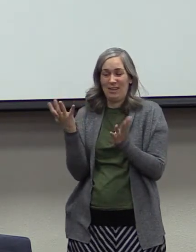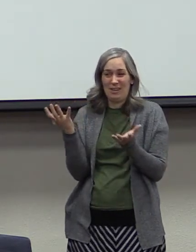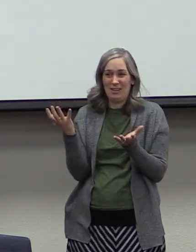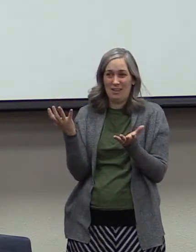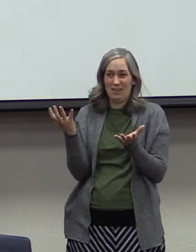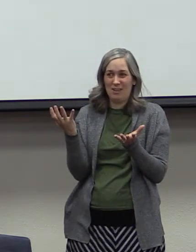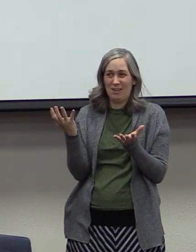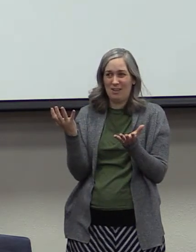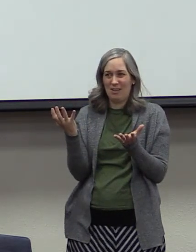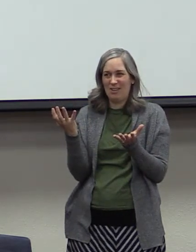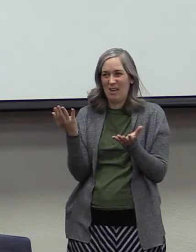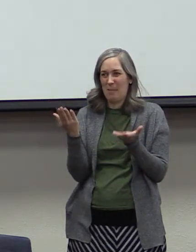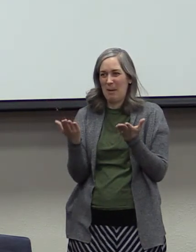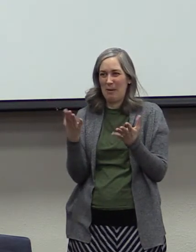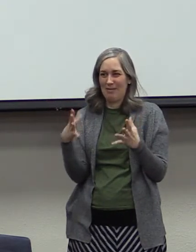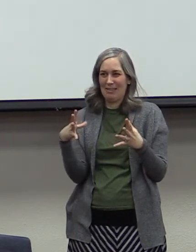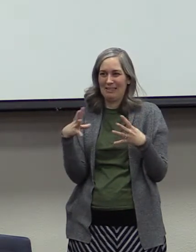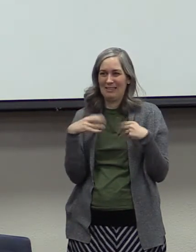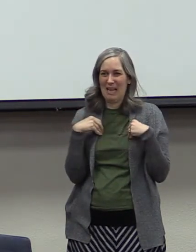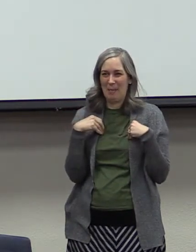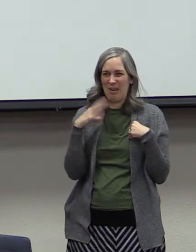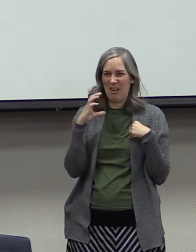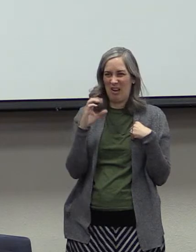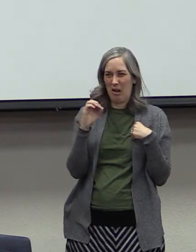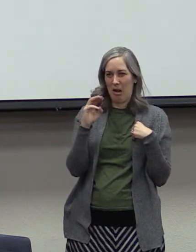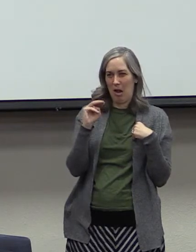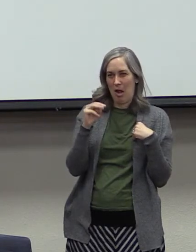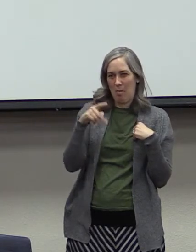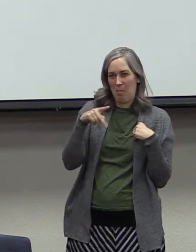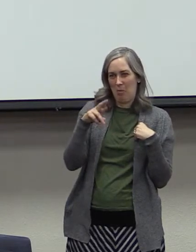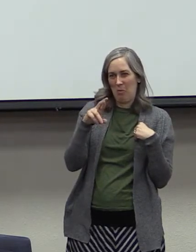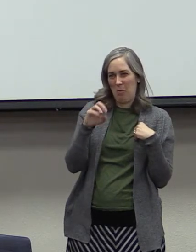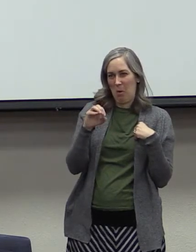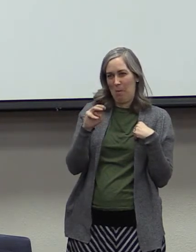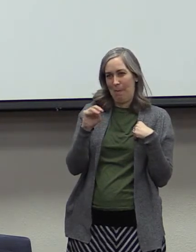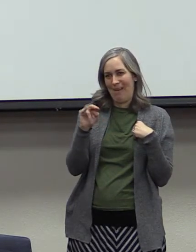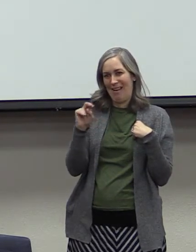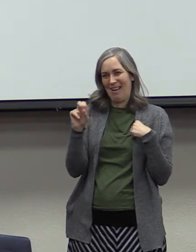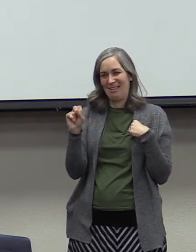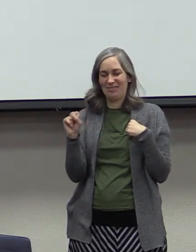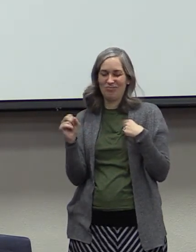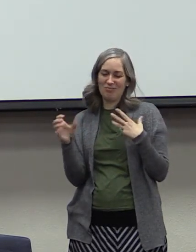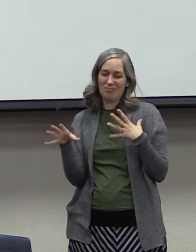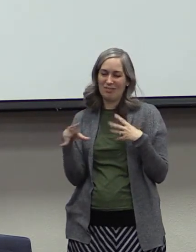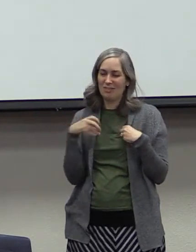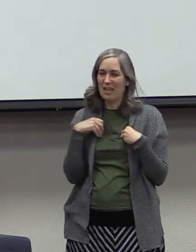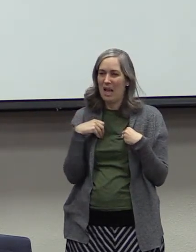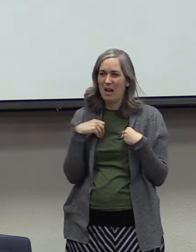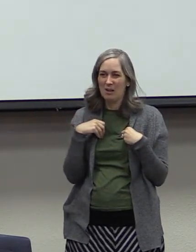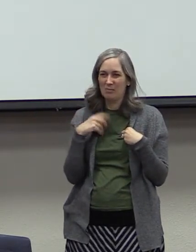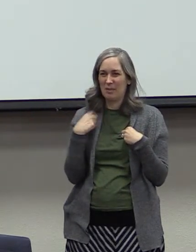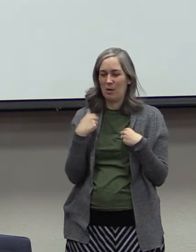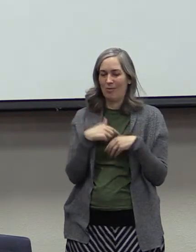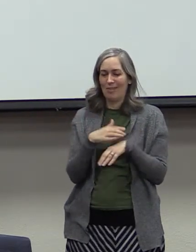might be accepted. And then we just maybe slowly